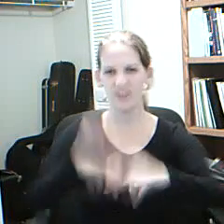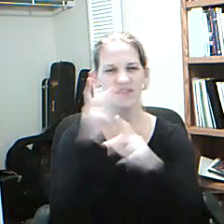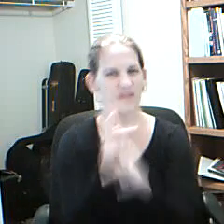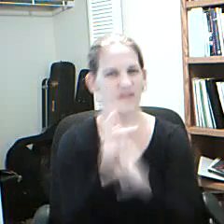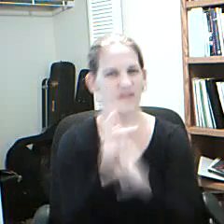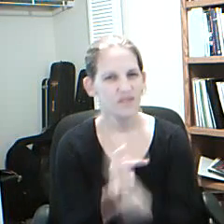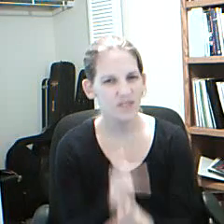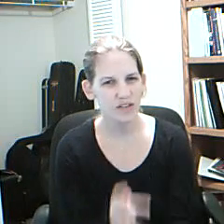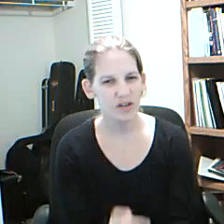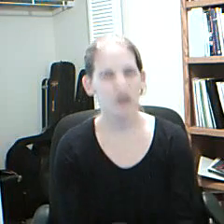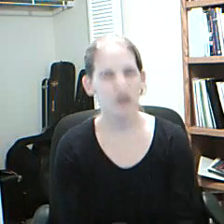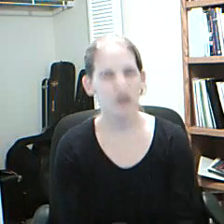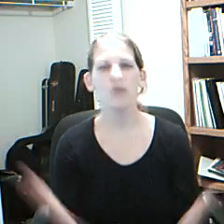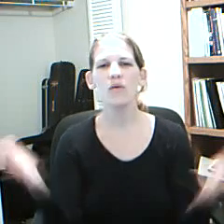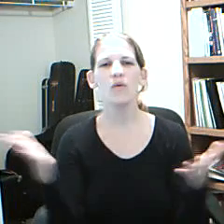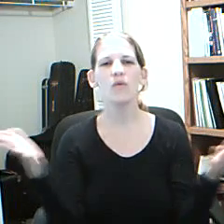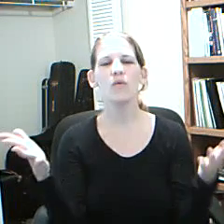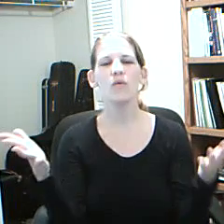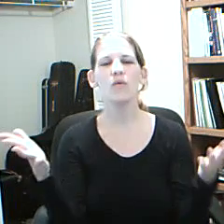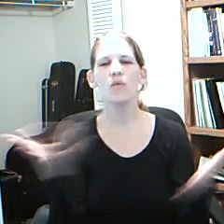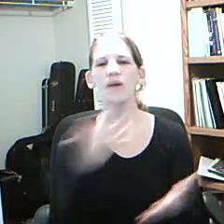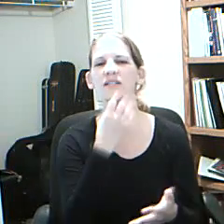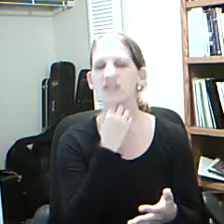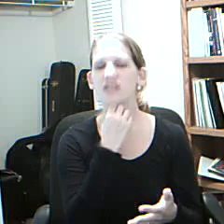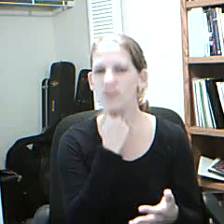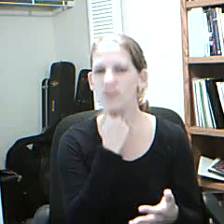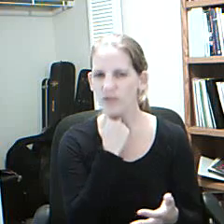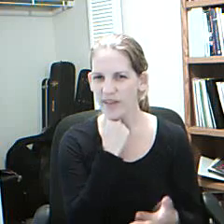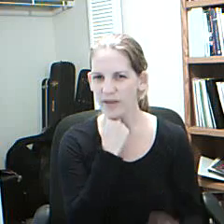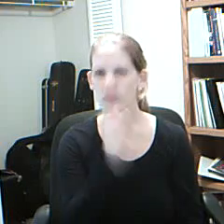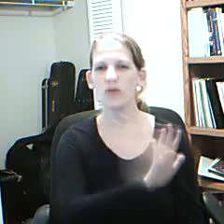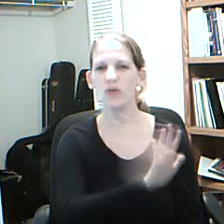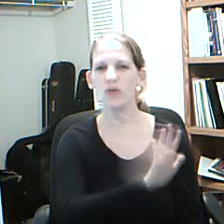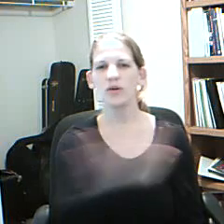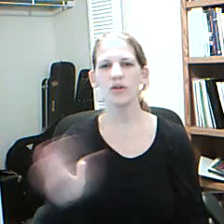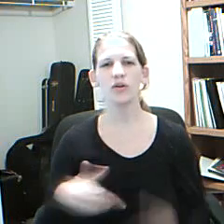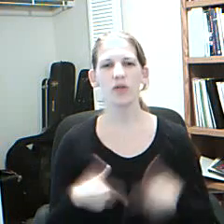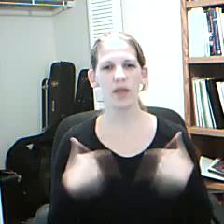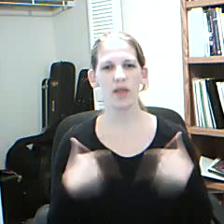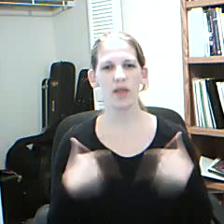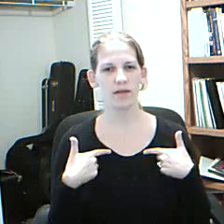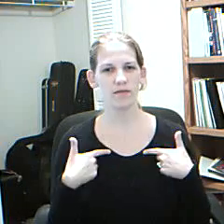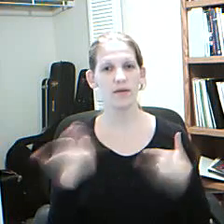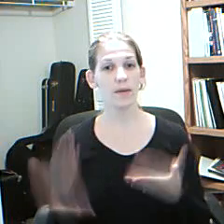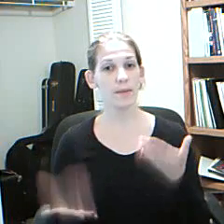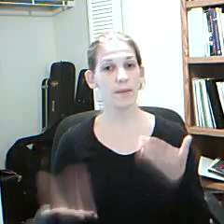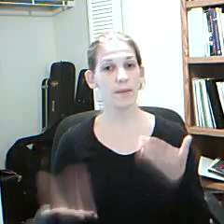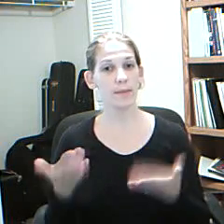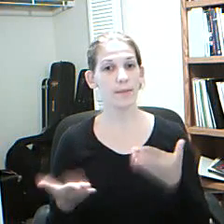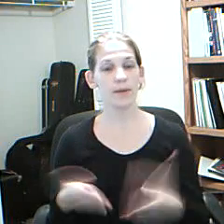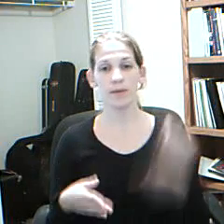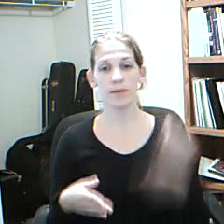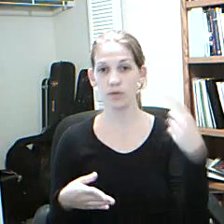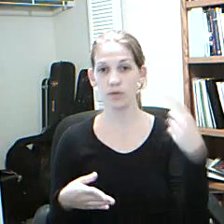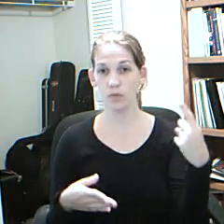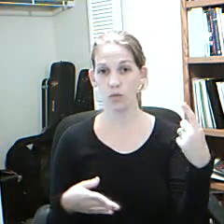valuable in your life. And then based on that, maybe it's one thing, maybe it's 3 things,